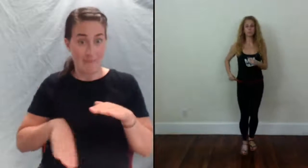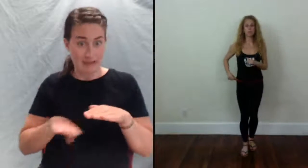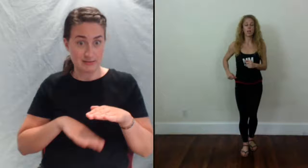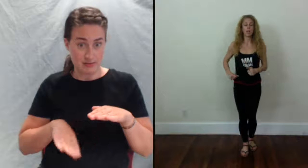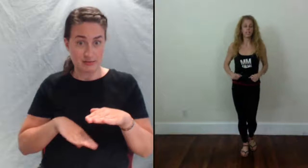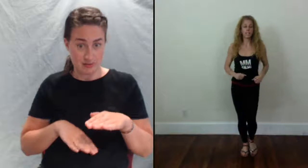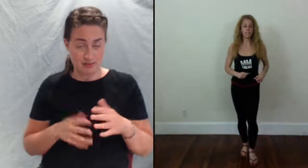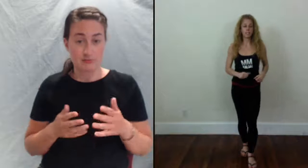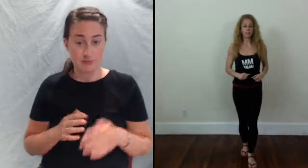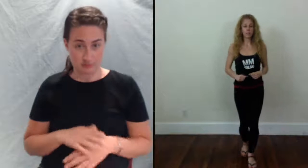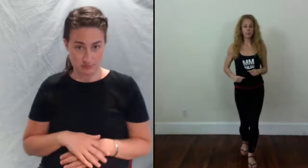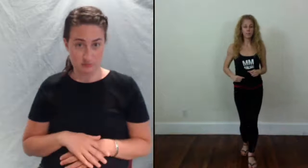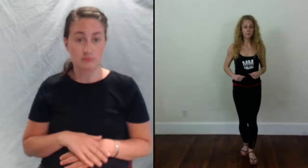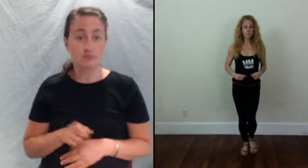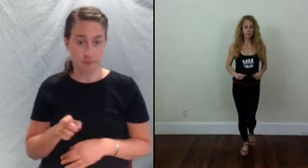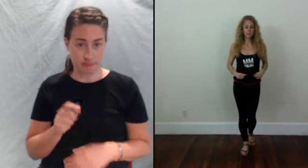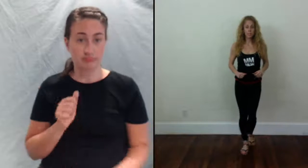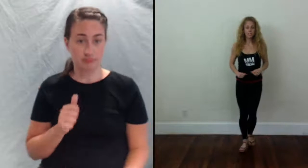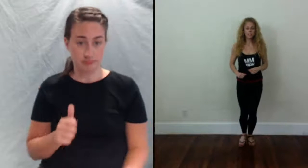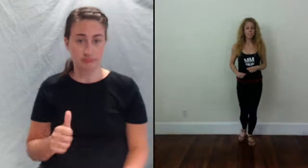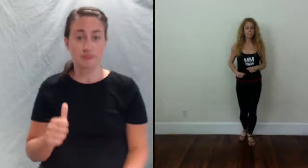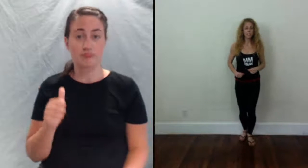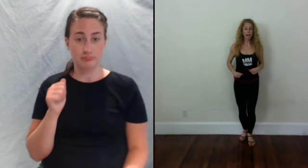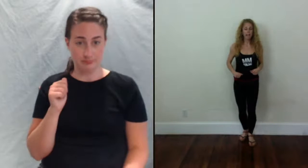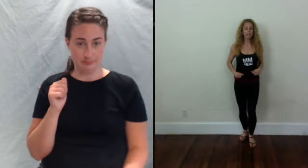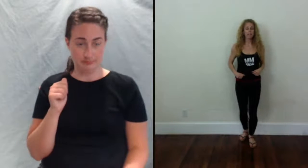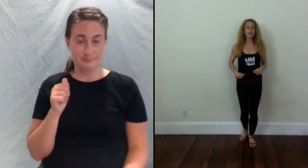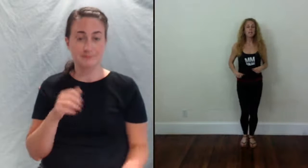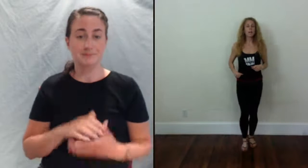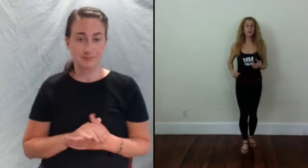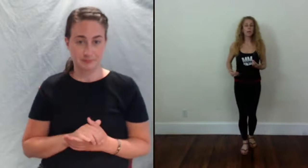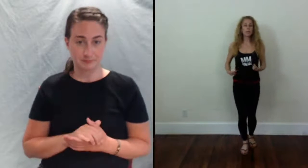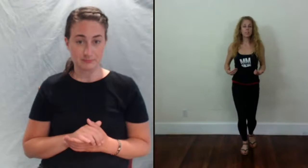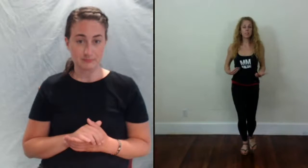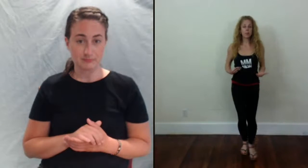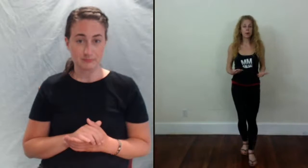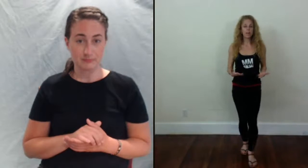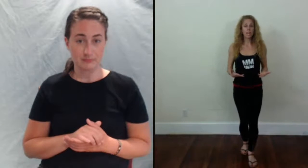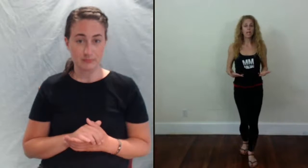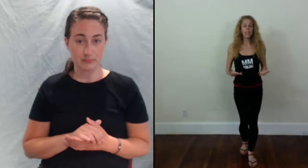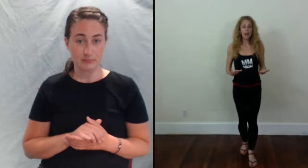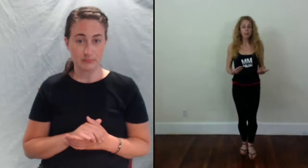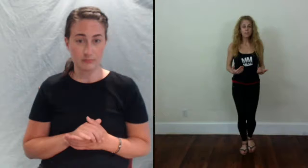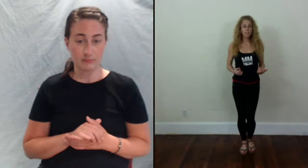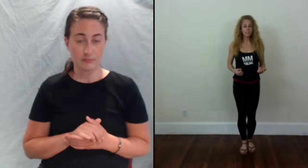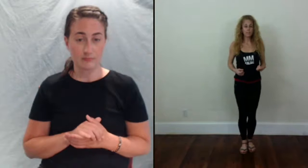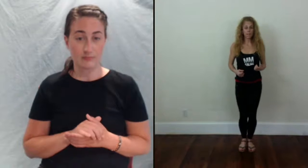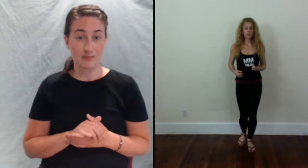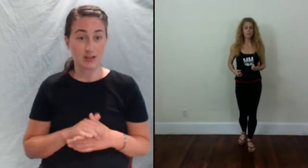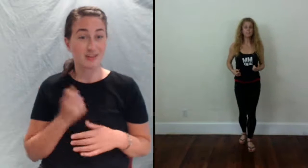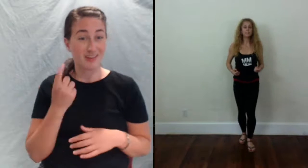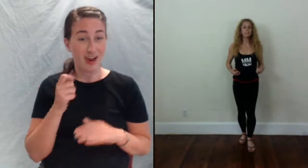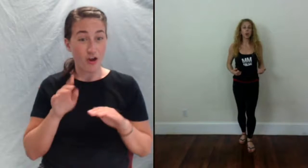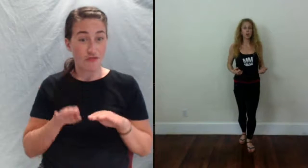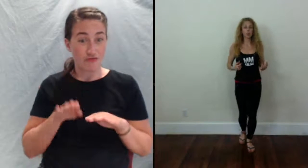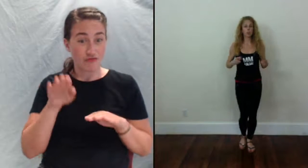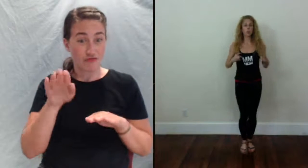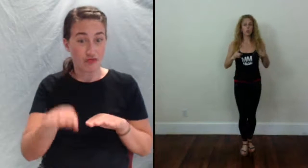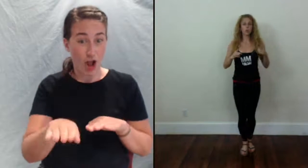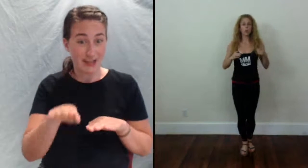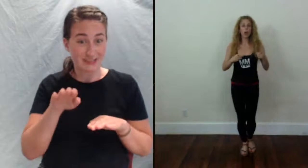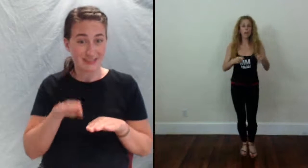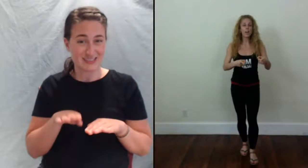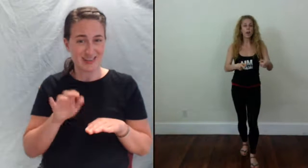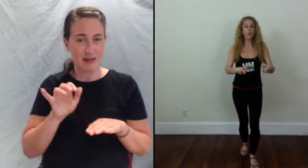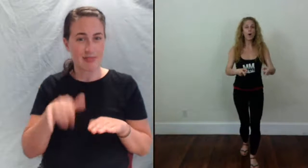back. Dancing front, dancing back. Now the way we think about it, that front step is the start.